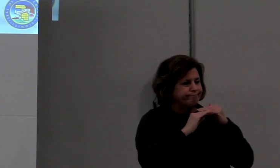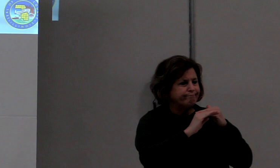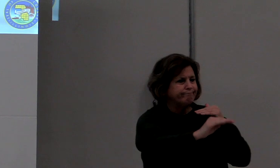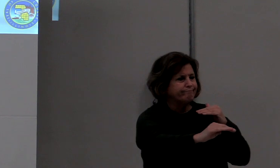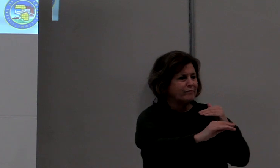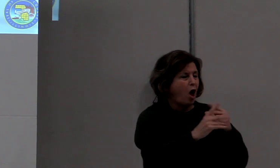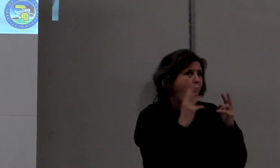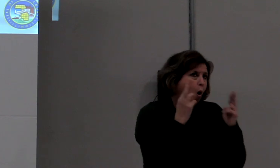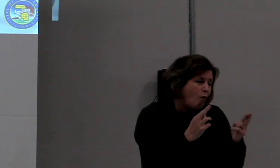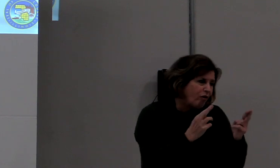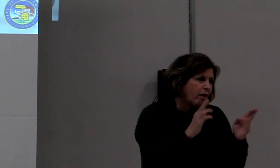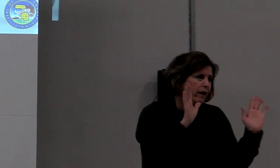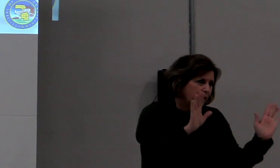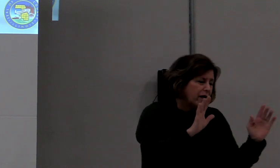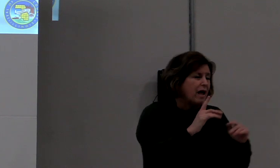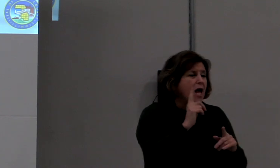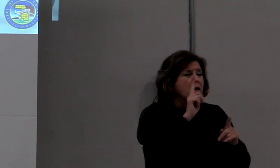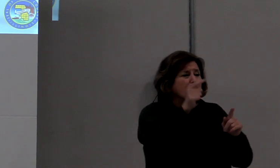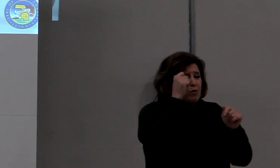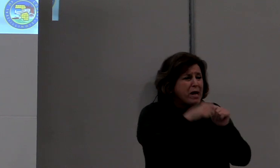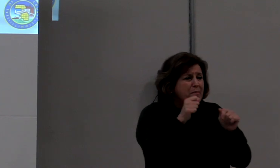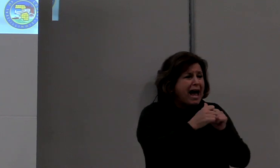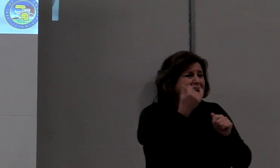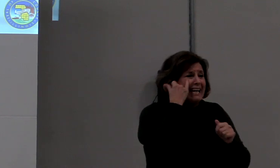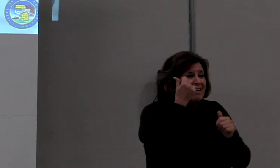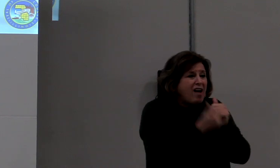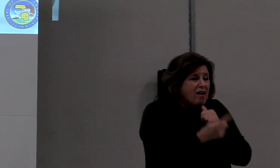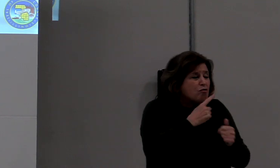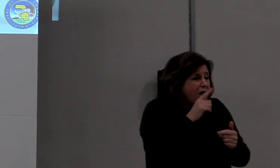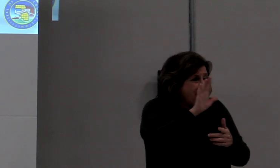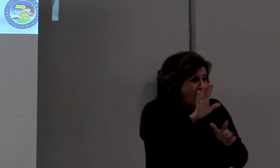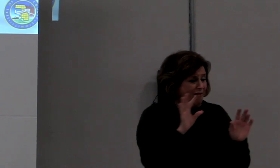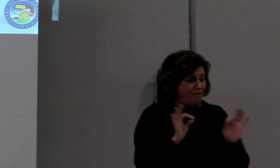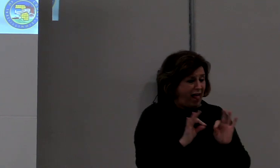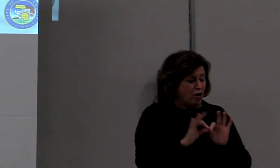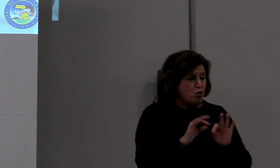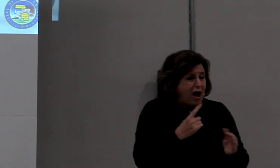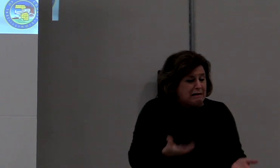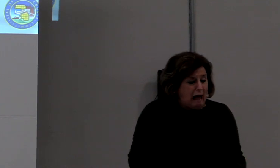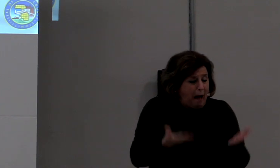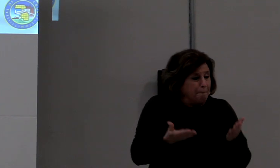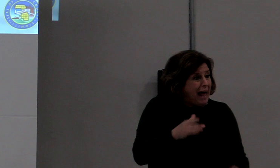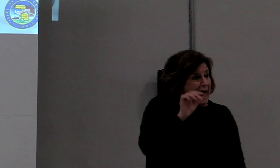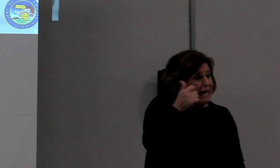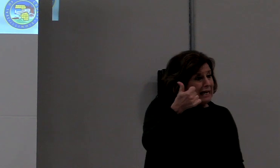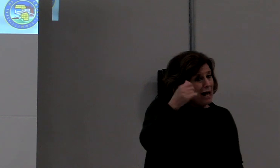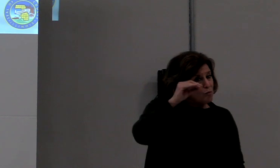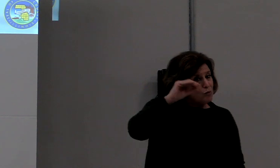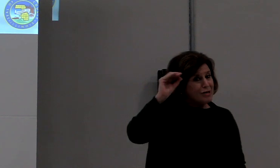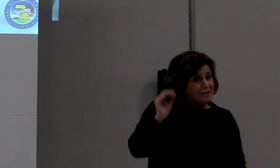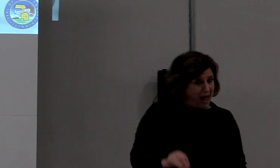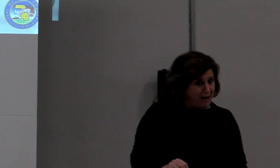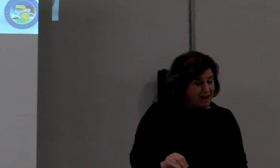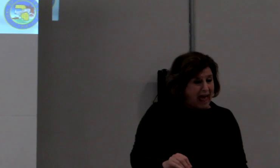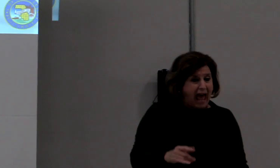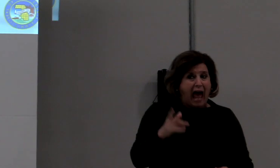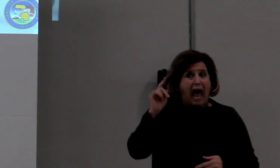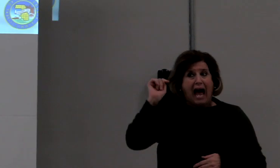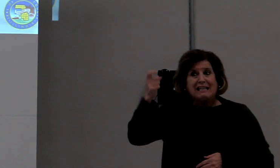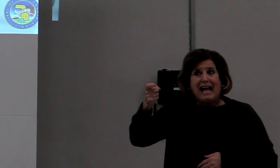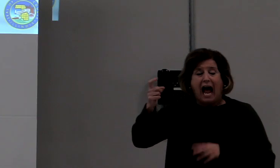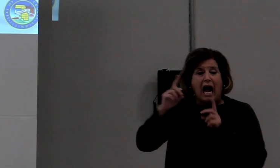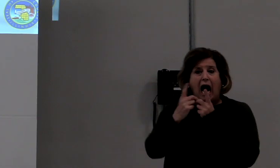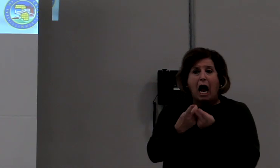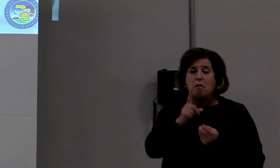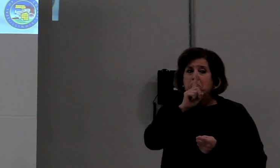our sakes. But remember, if everybody's assessed value is raised by 10%, and the taxing districts don't